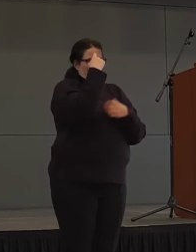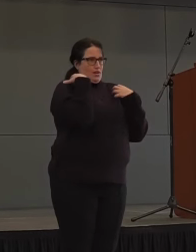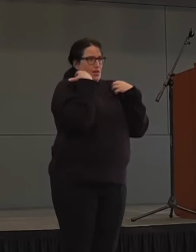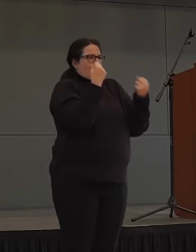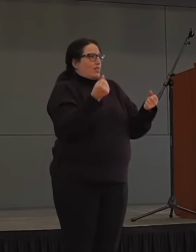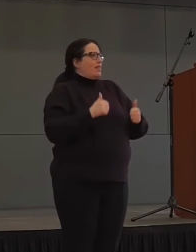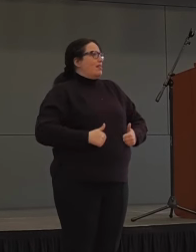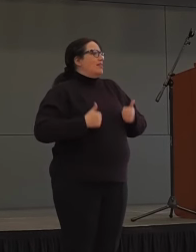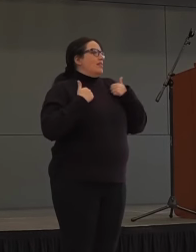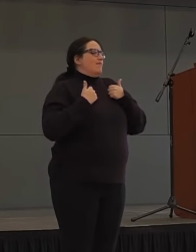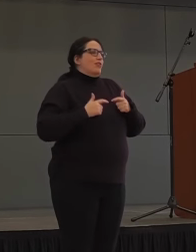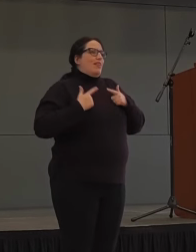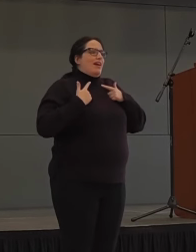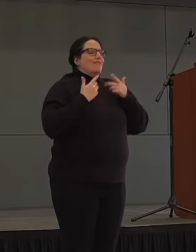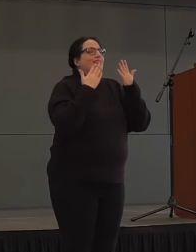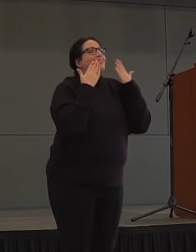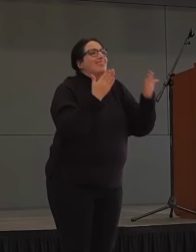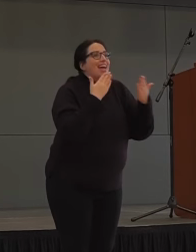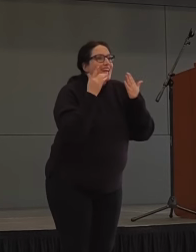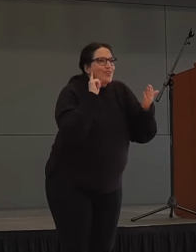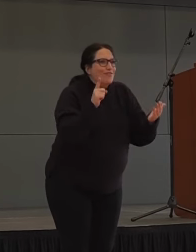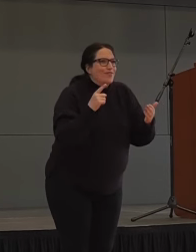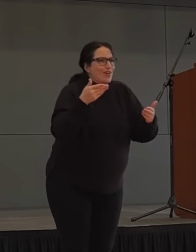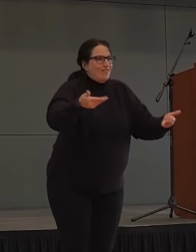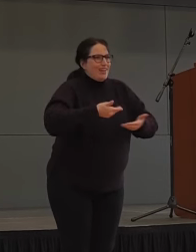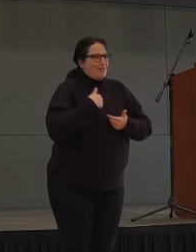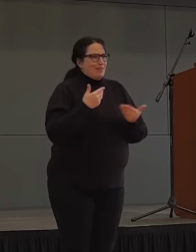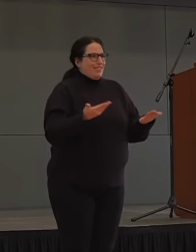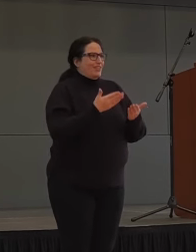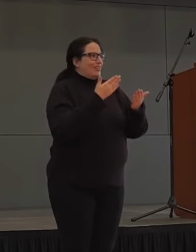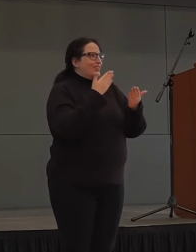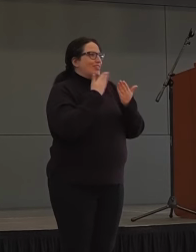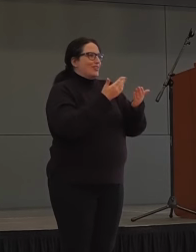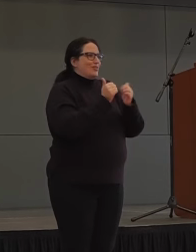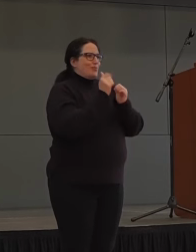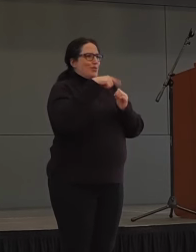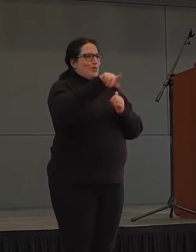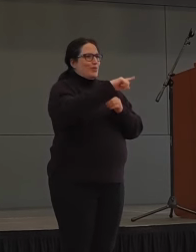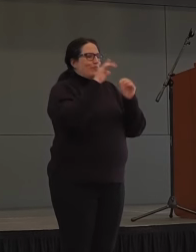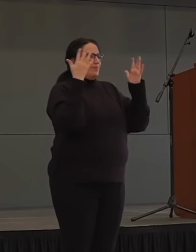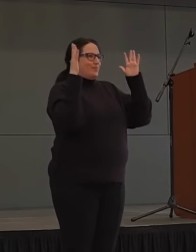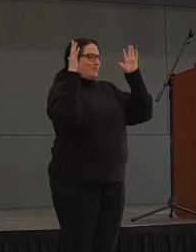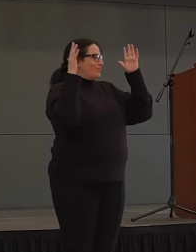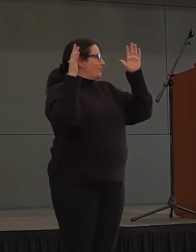Live your life, and thank you so much for this invitation. Good to be with all of you.